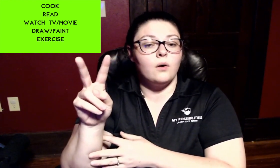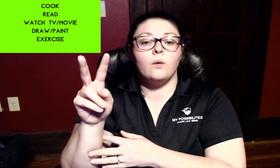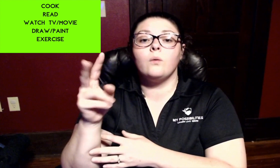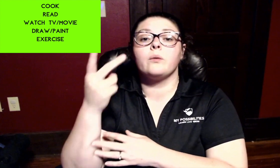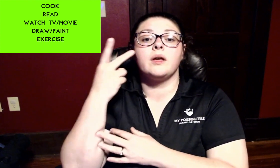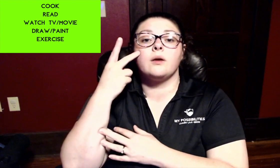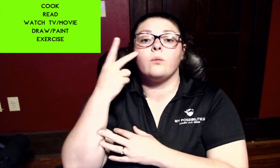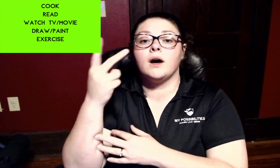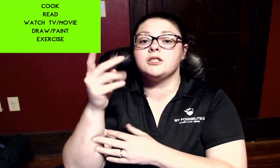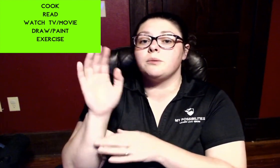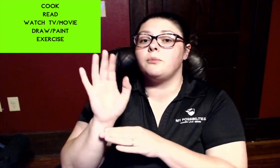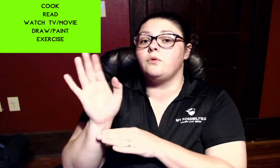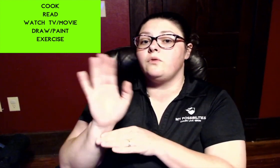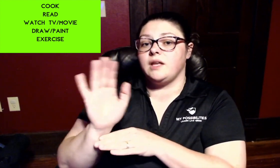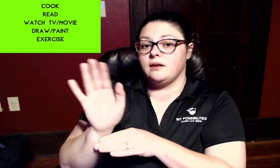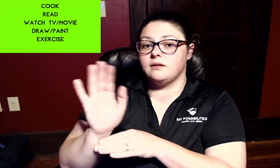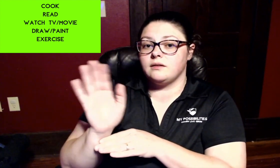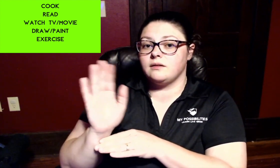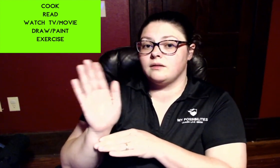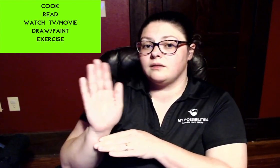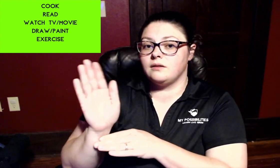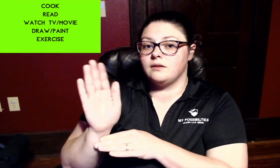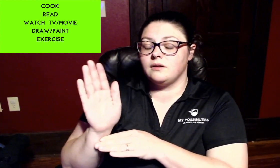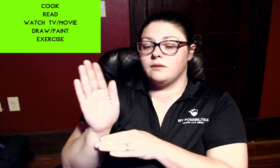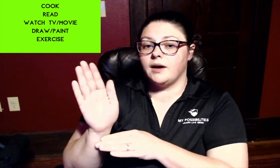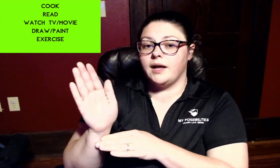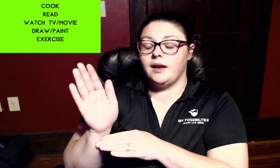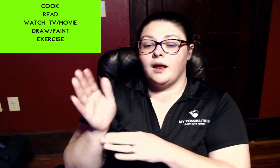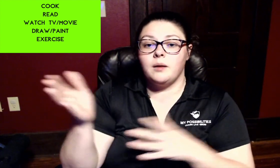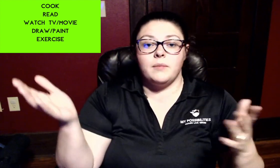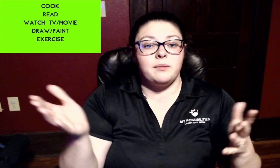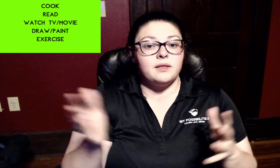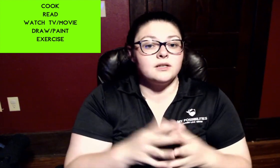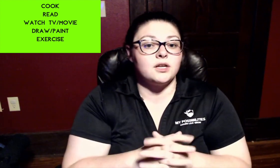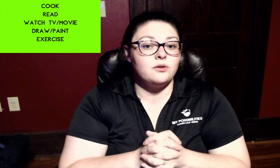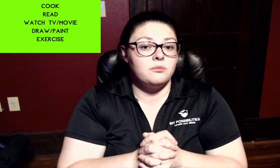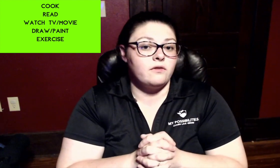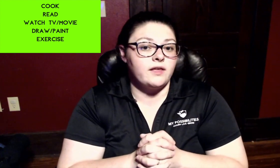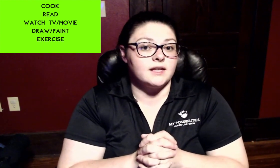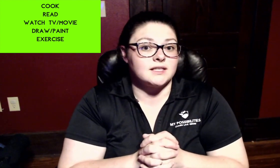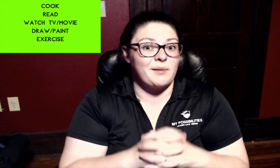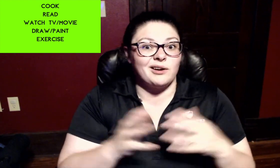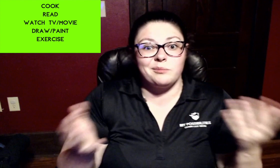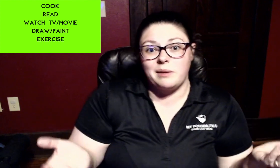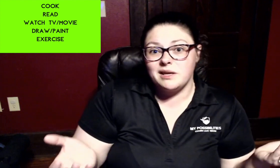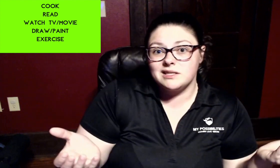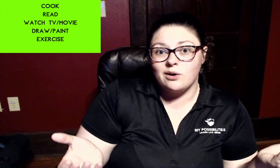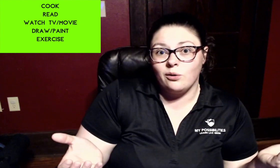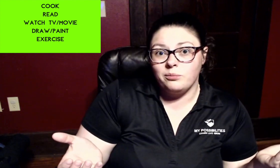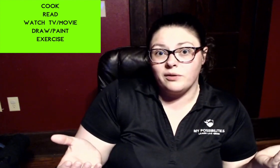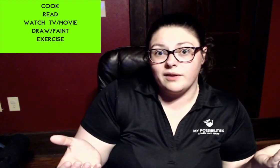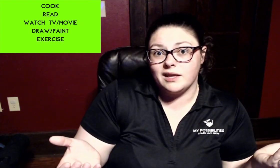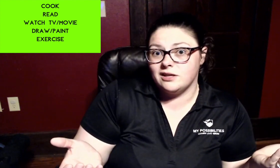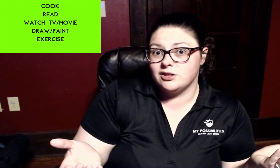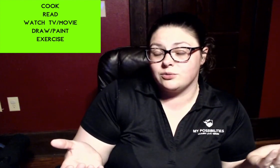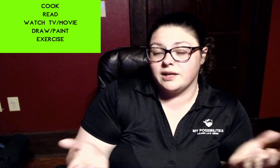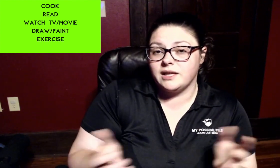or we could watch a movie, right? Maybe there's a new movie that's came out, or maybe it's an old movie that you just really